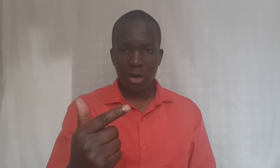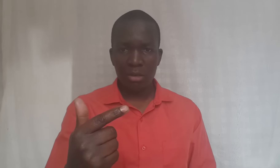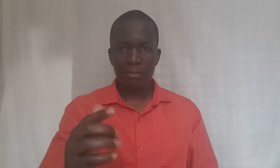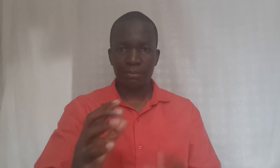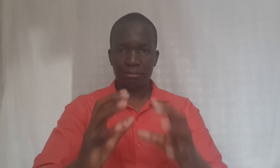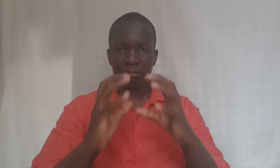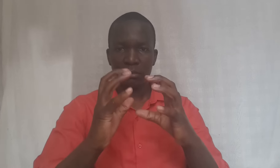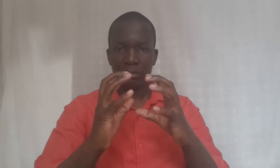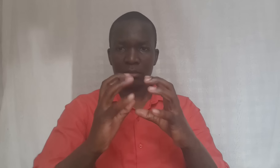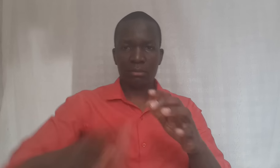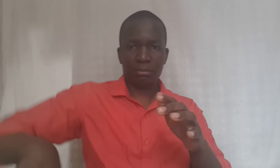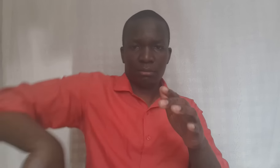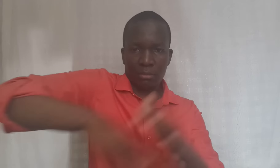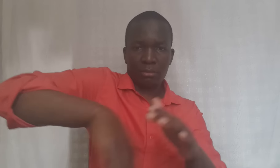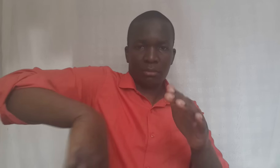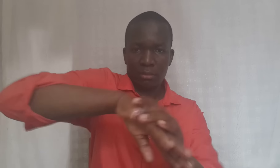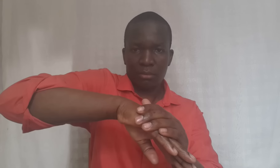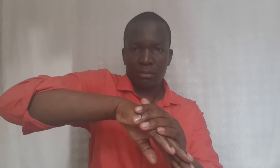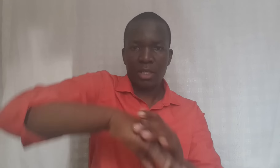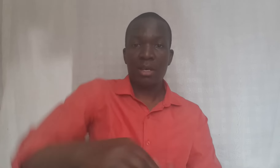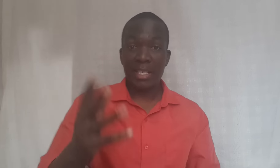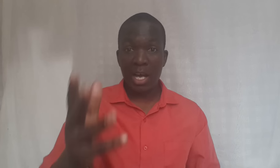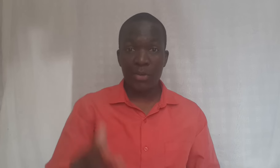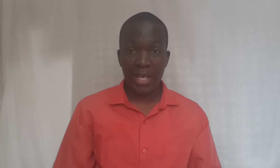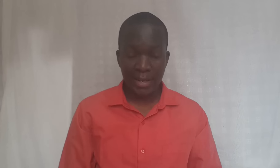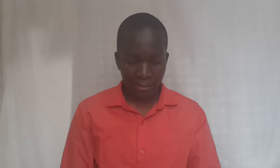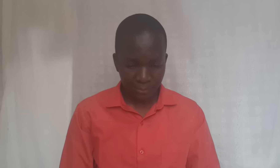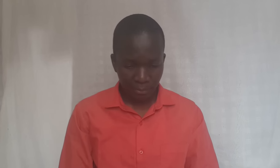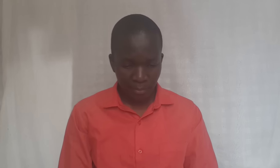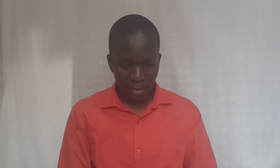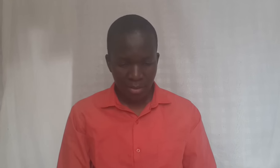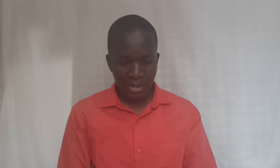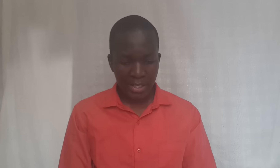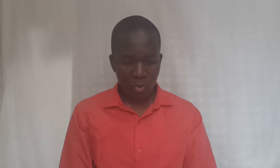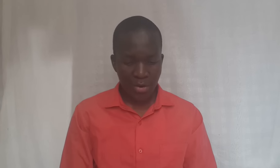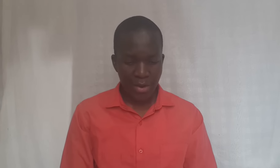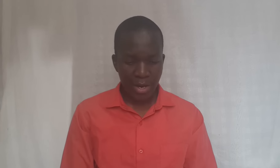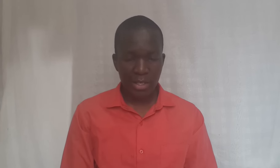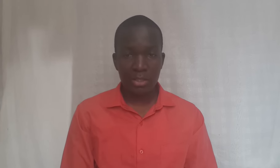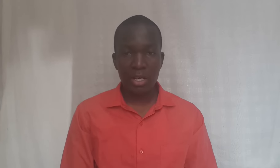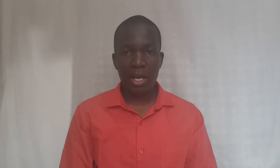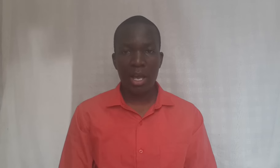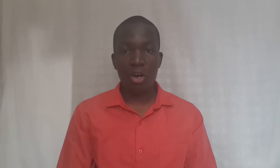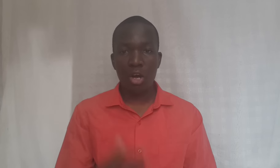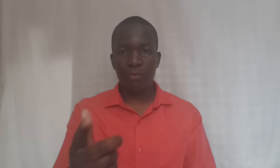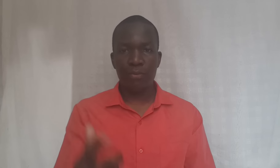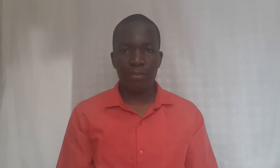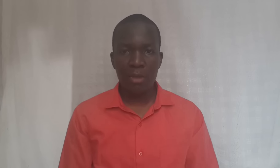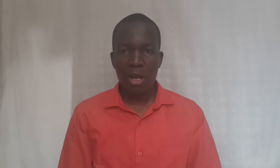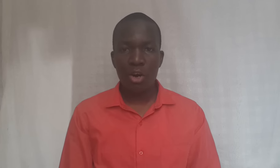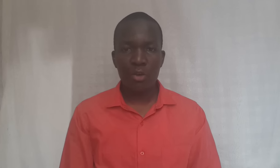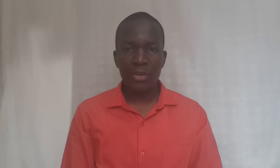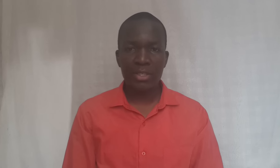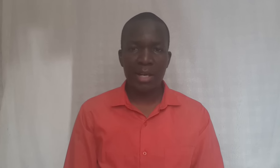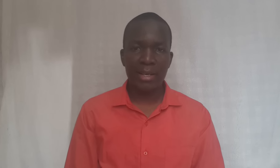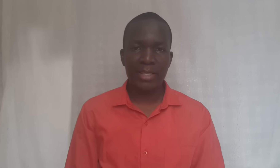Football. That's how we sign. The next word here is golf. Golf is an